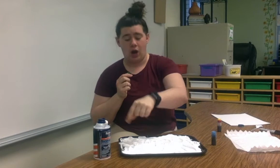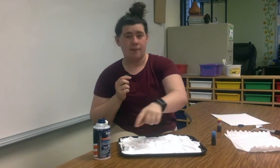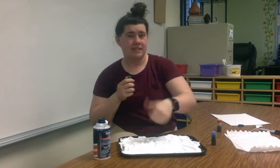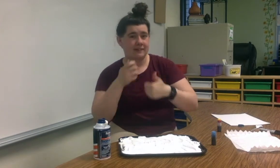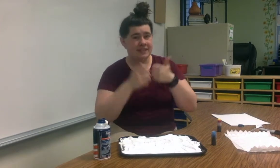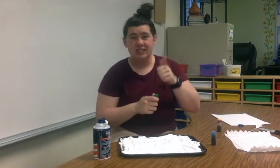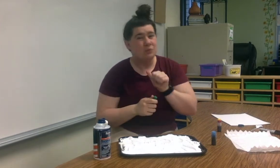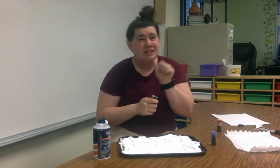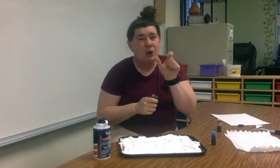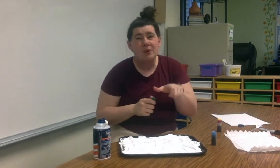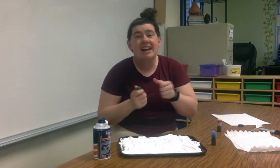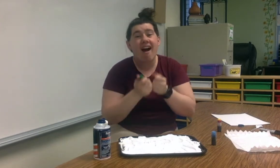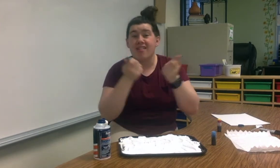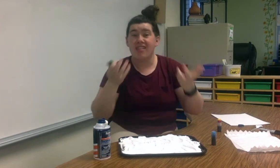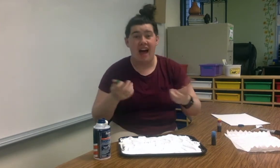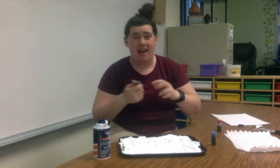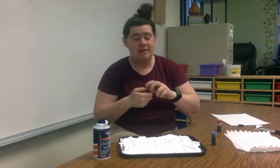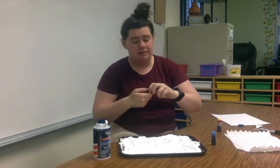4 drops of each. We don't need a lot.